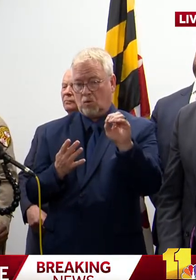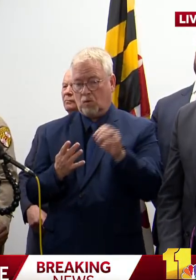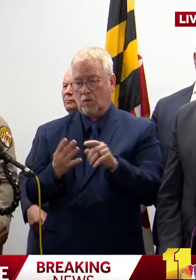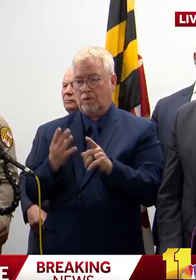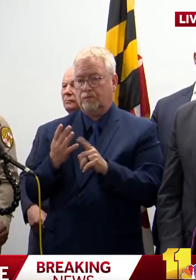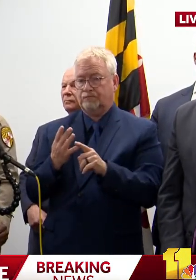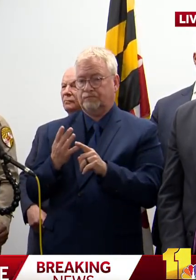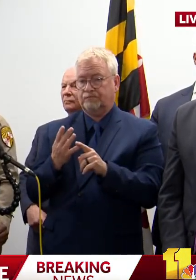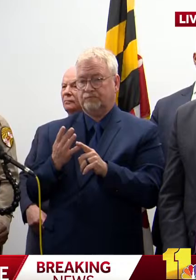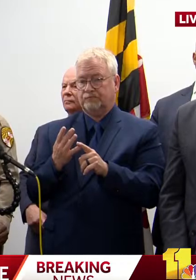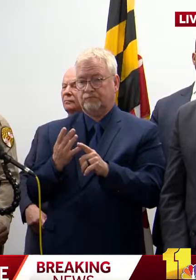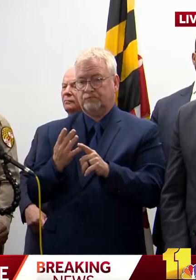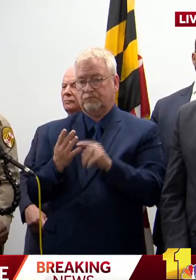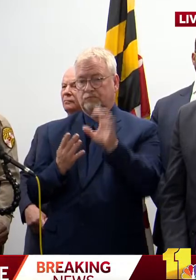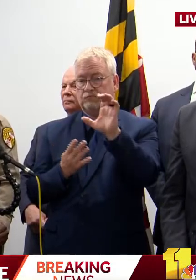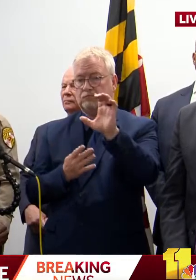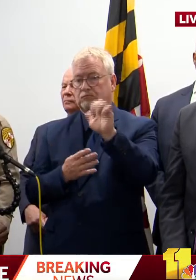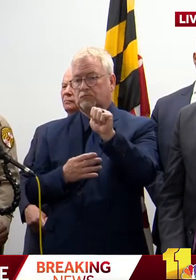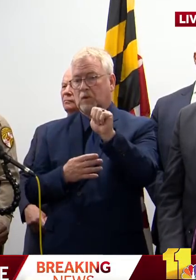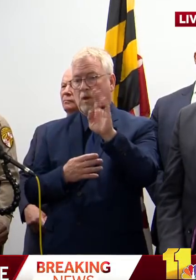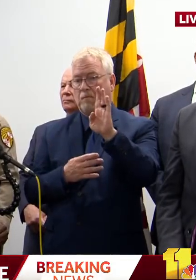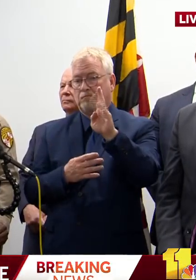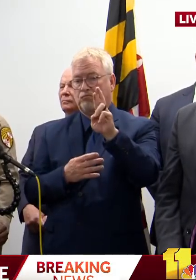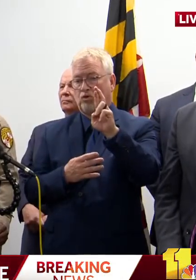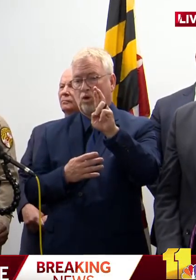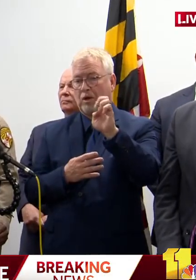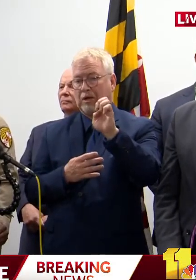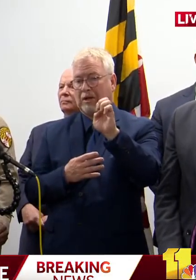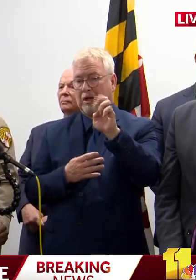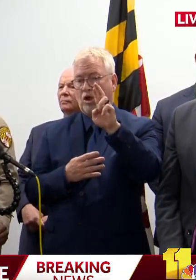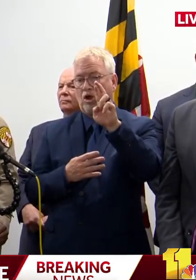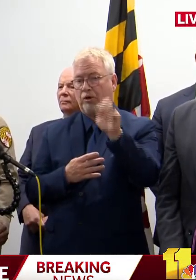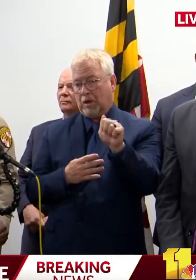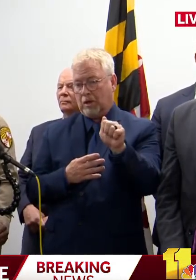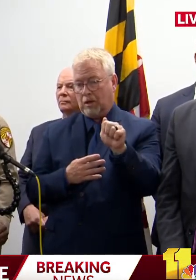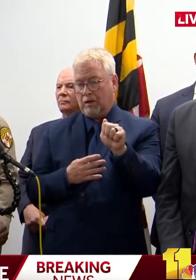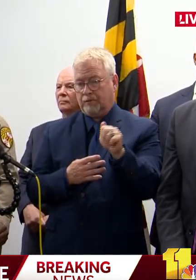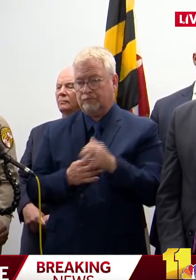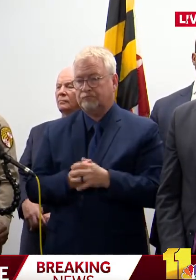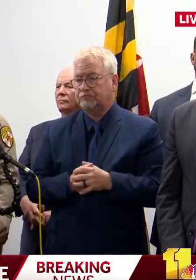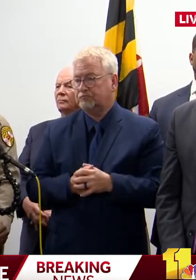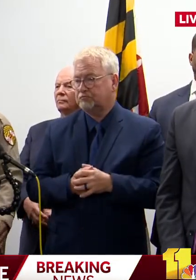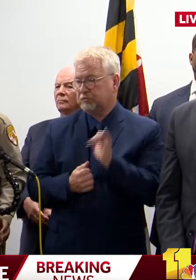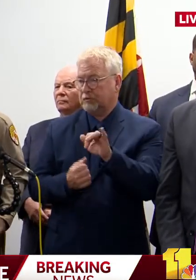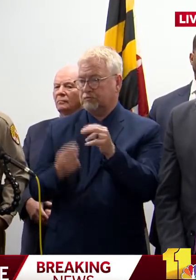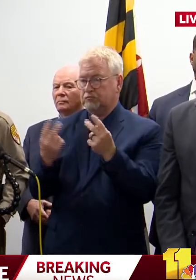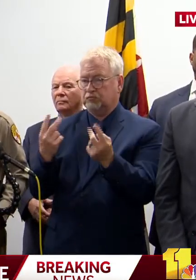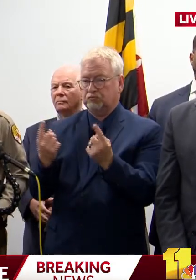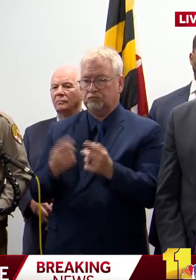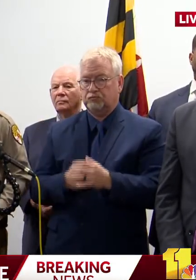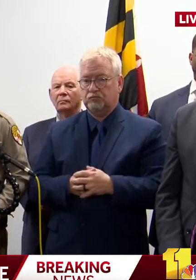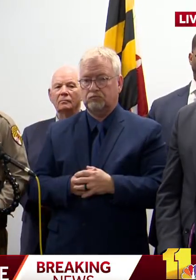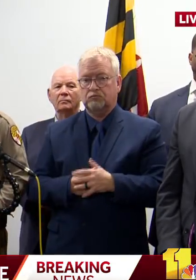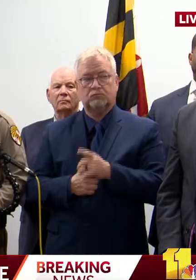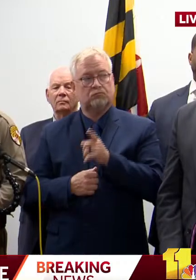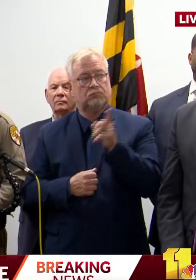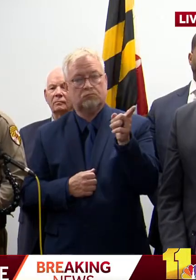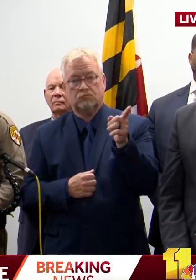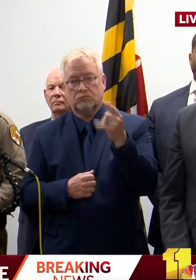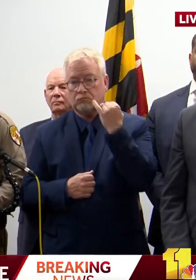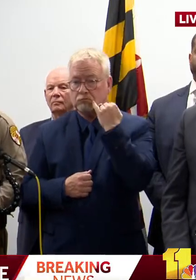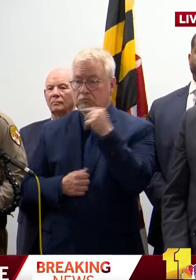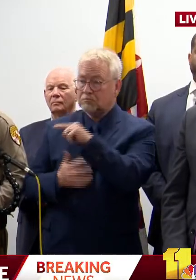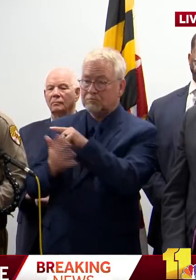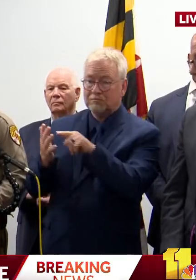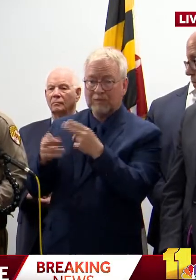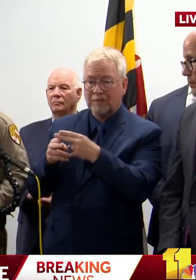Castillo, and the last of Cabrera, Cabrera. And if you are missing those names, we will get